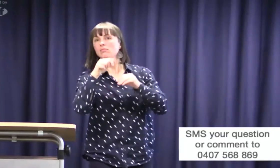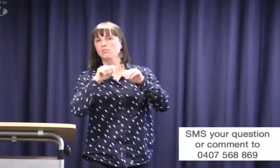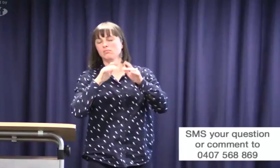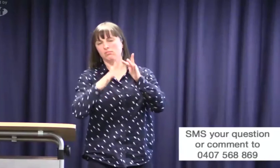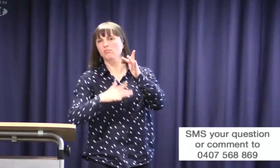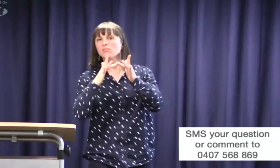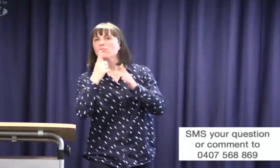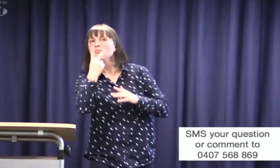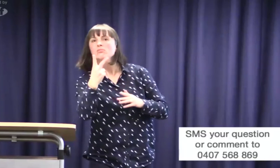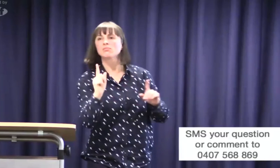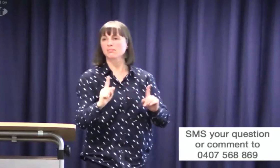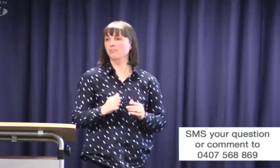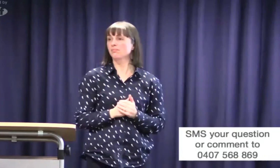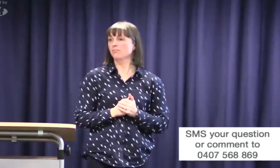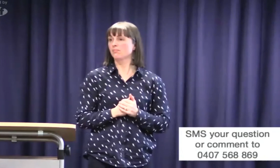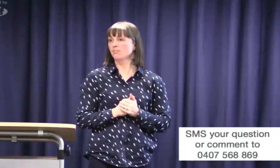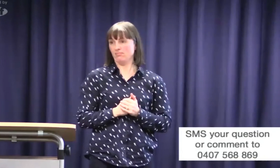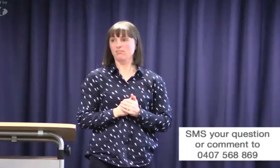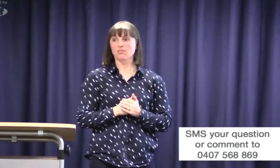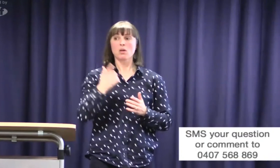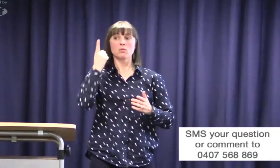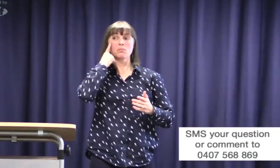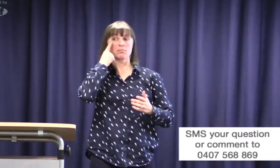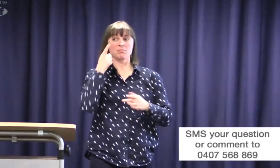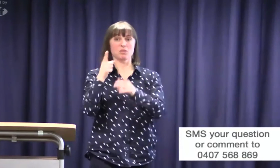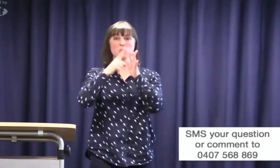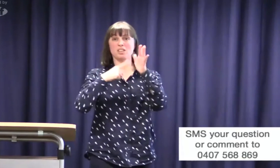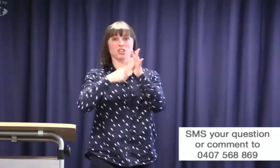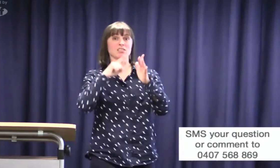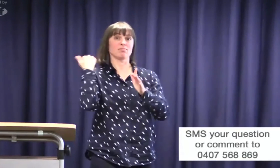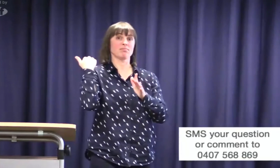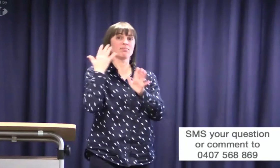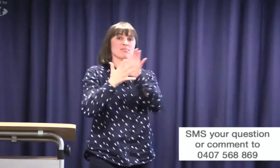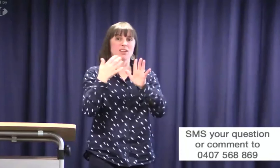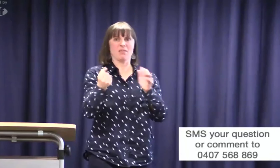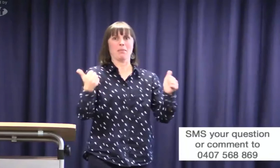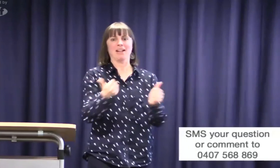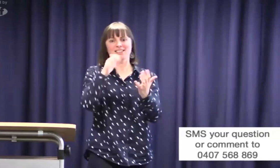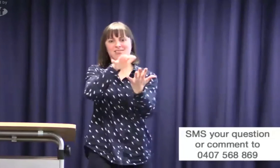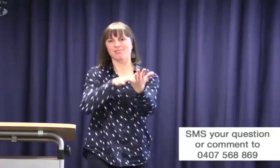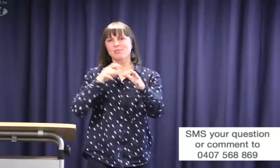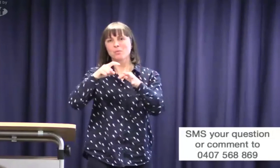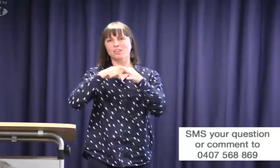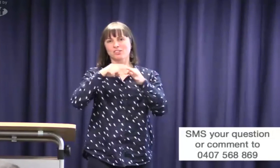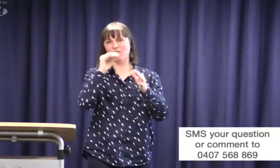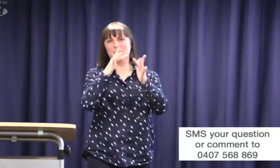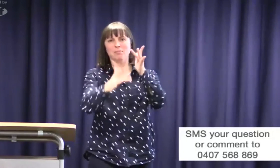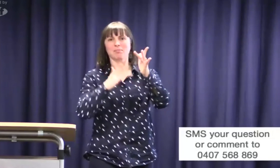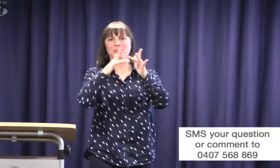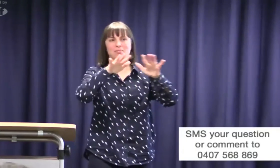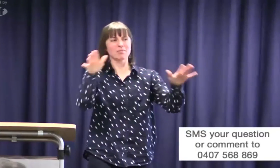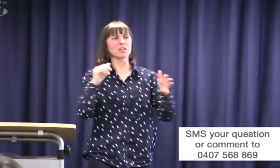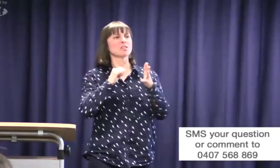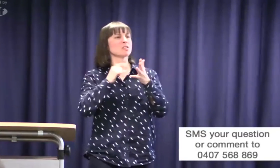ask if there's one or two questions from the floor, and we could take those now.